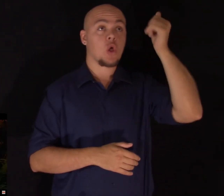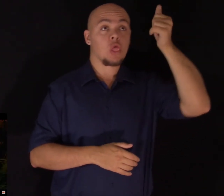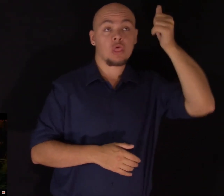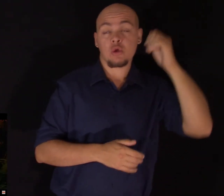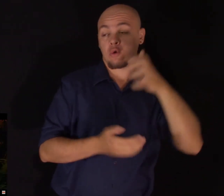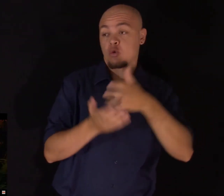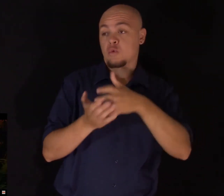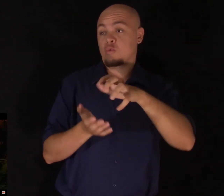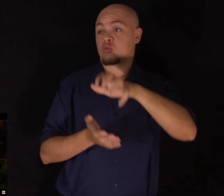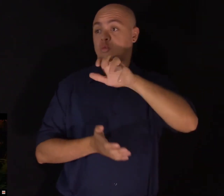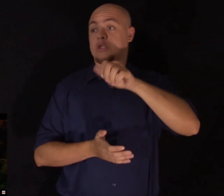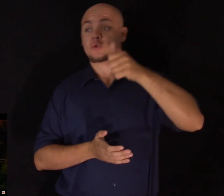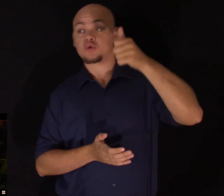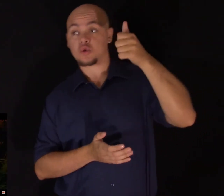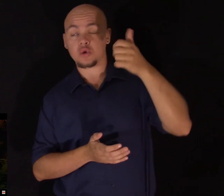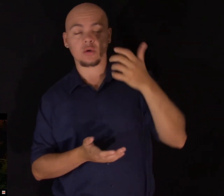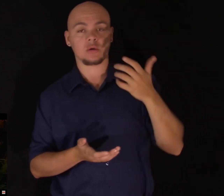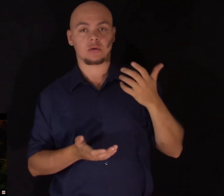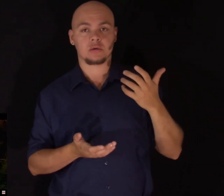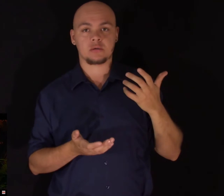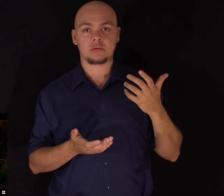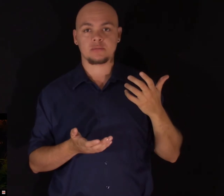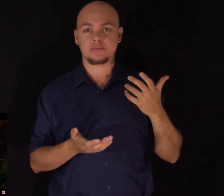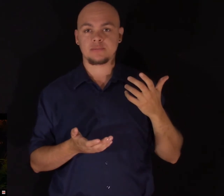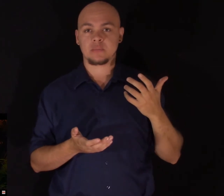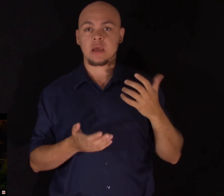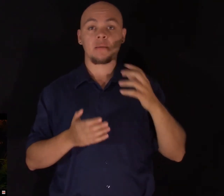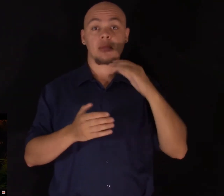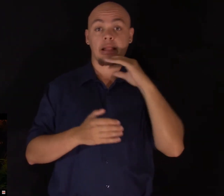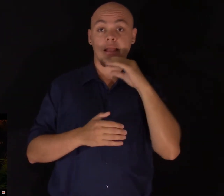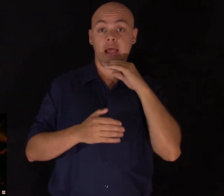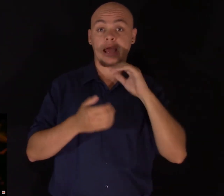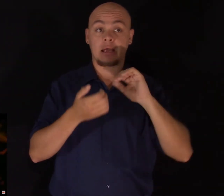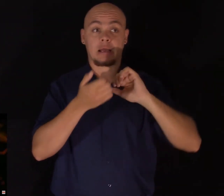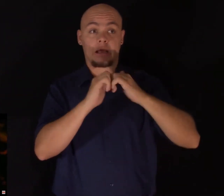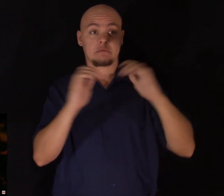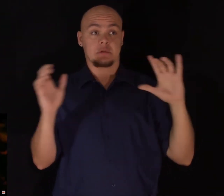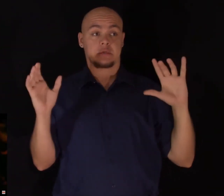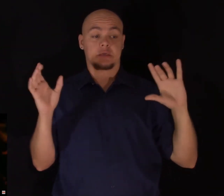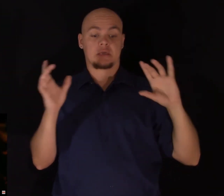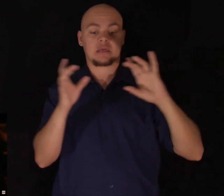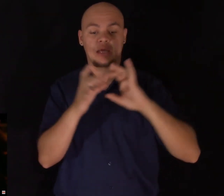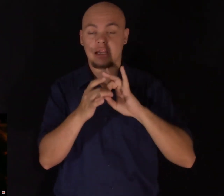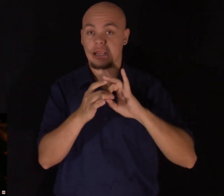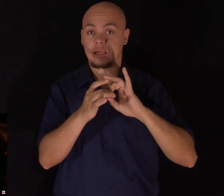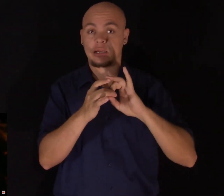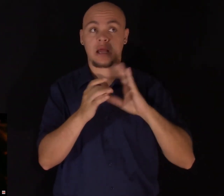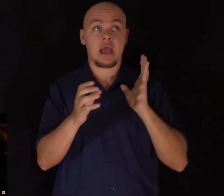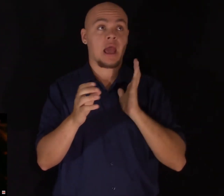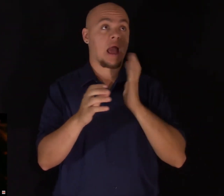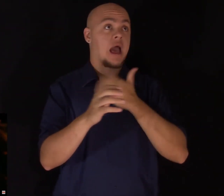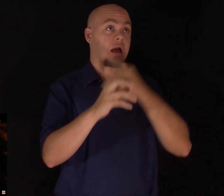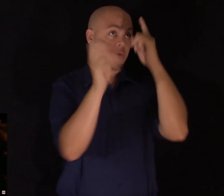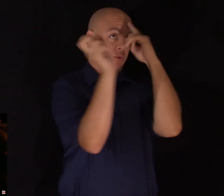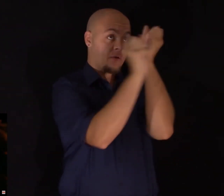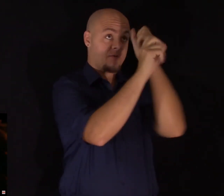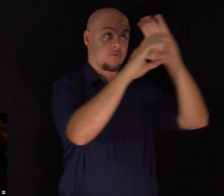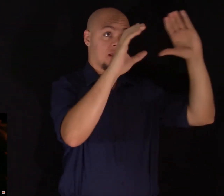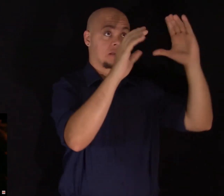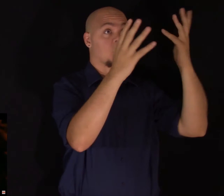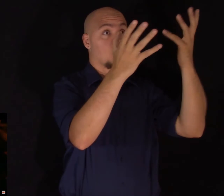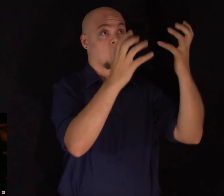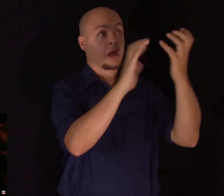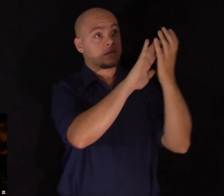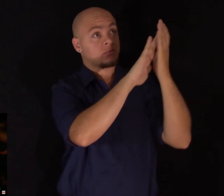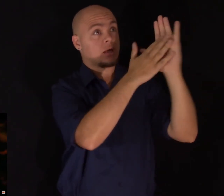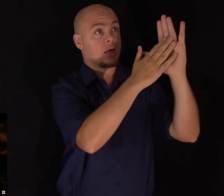on. Lying is an attempt to bridge that gap, to connect our wishes and our fantasies about who we wish we were, how